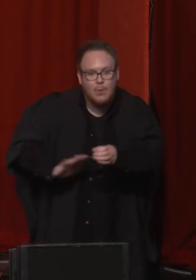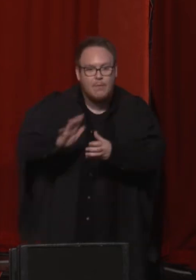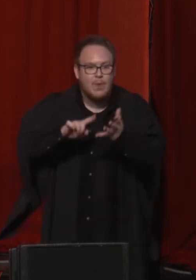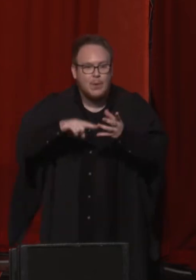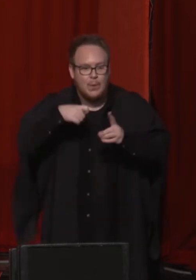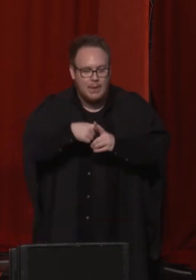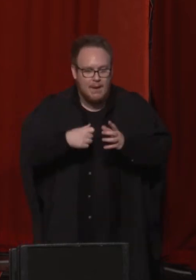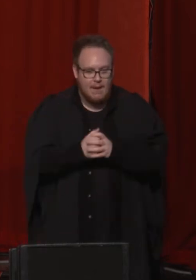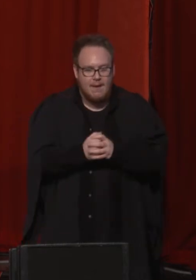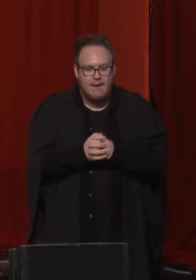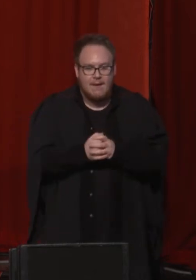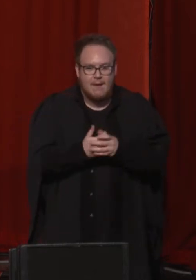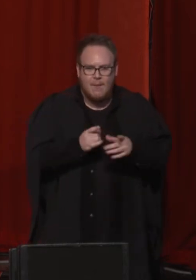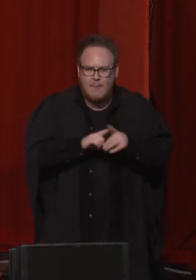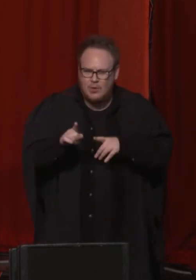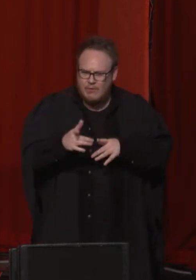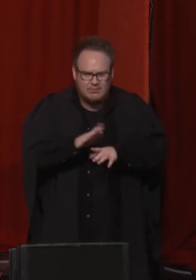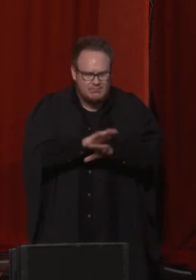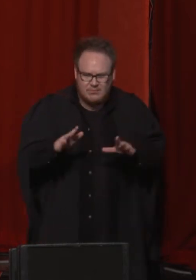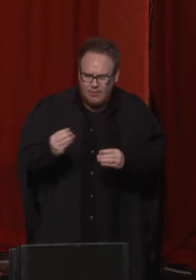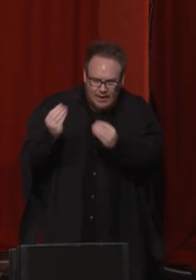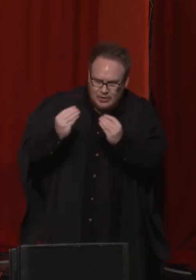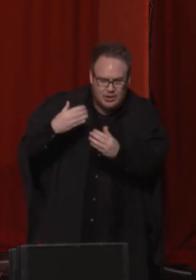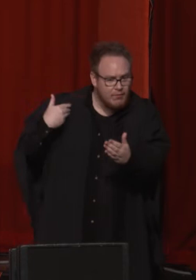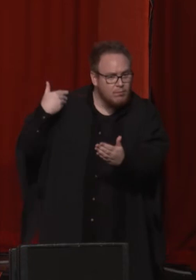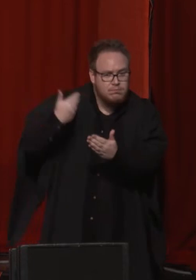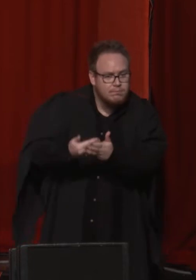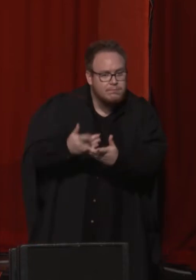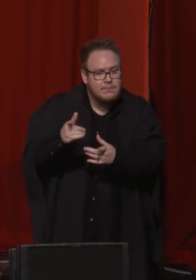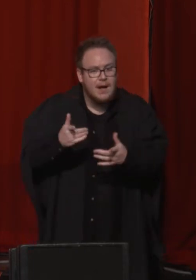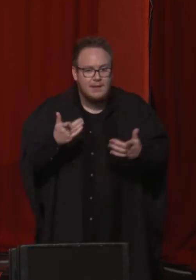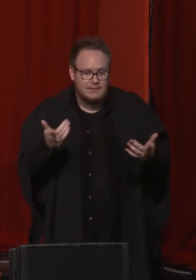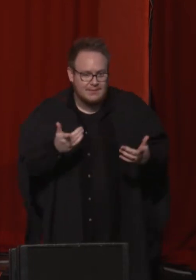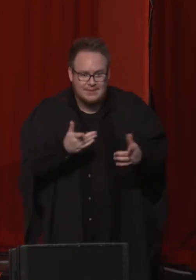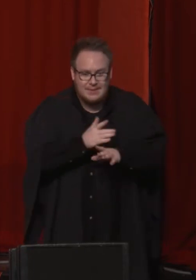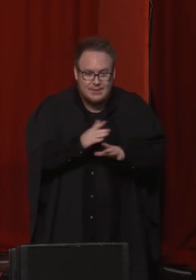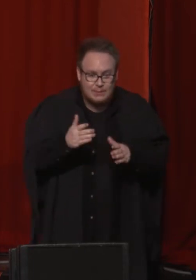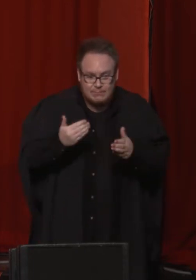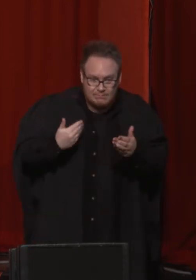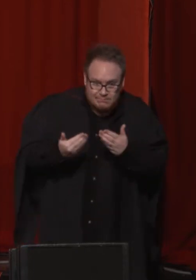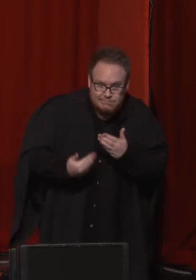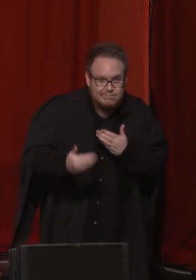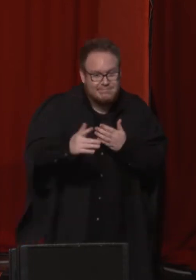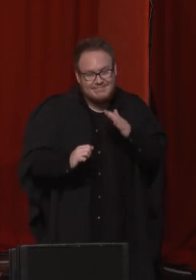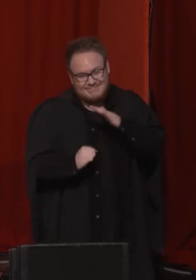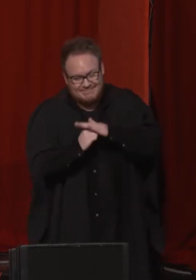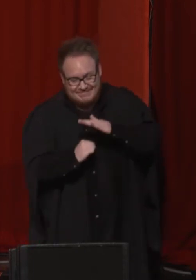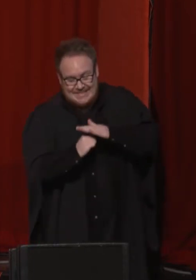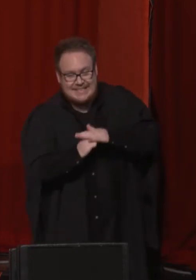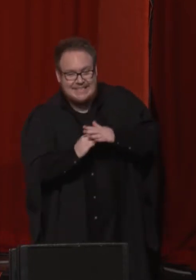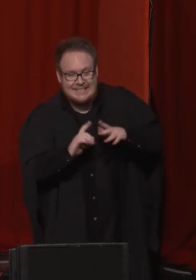Most of us had been out of education for some time and were unable to progress in our careers due to not having an appropriate degree or